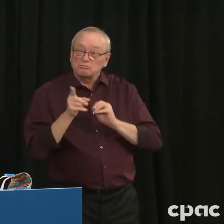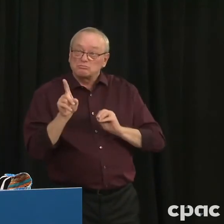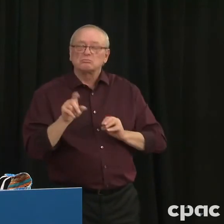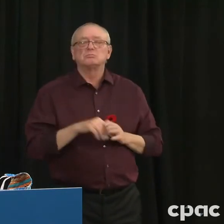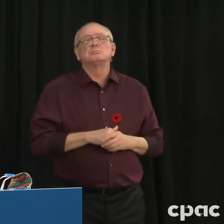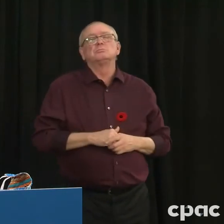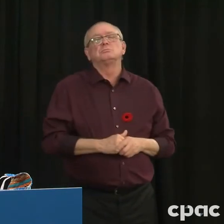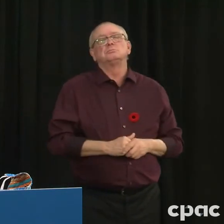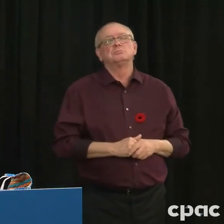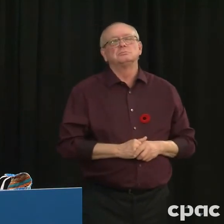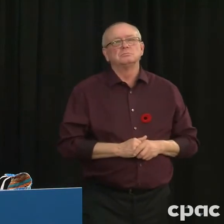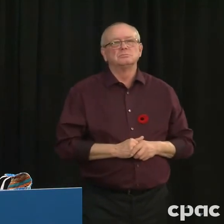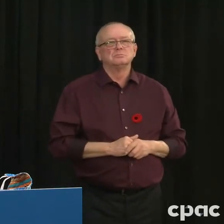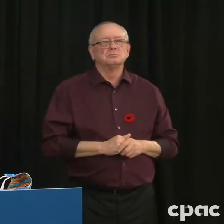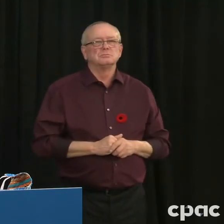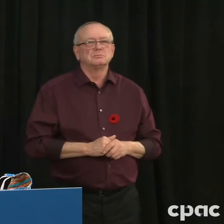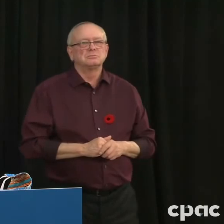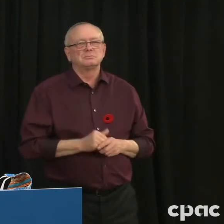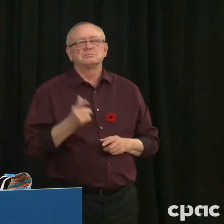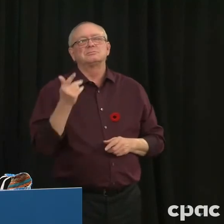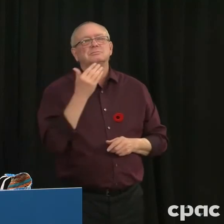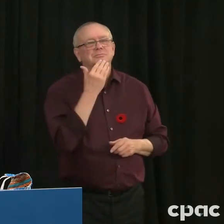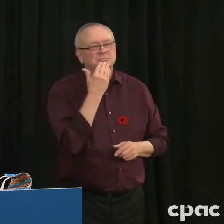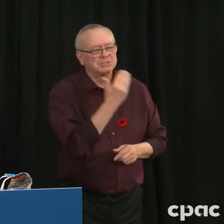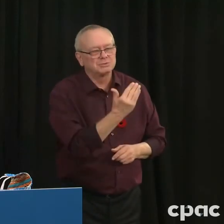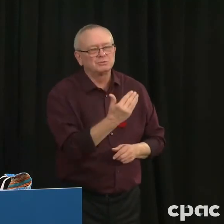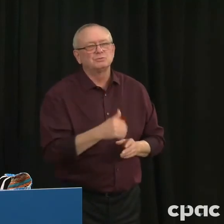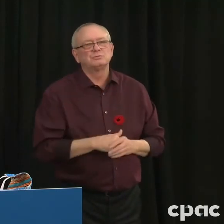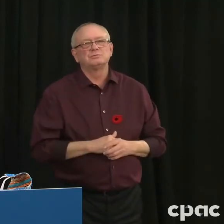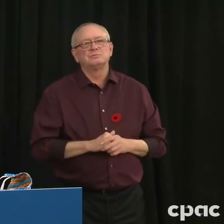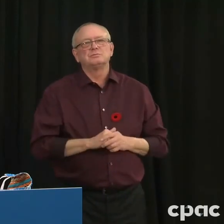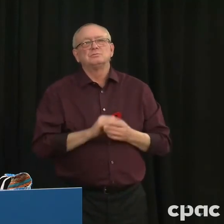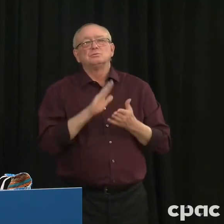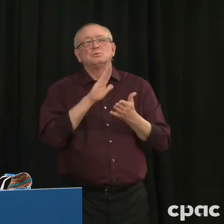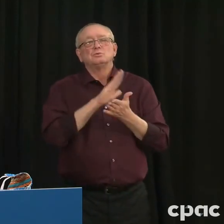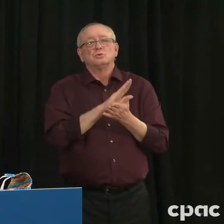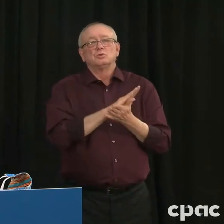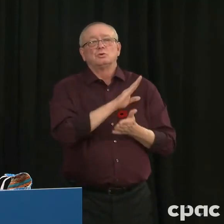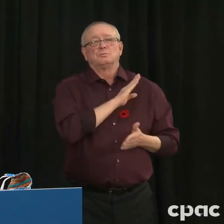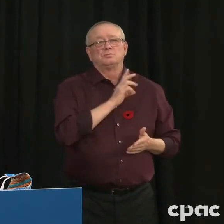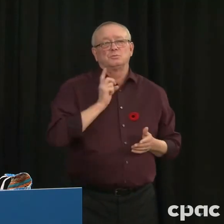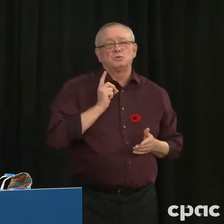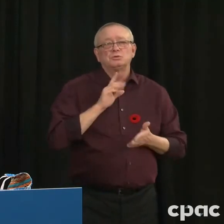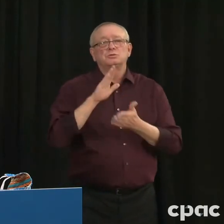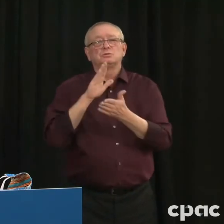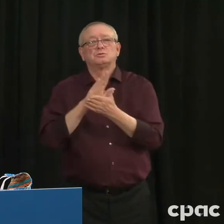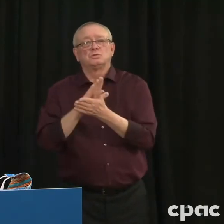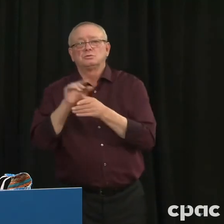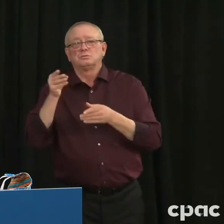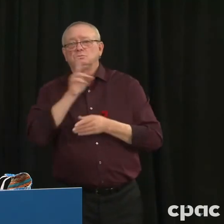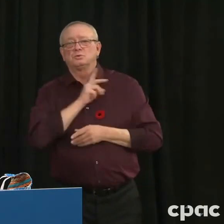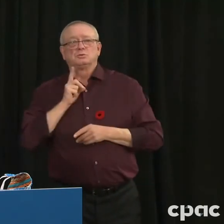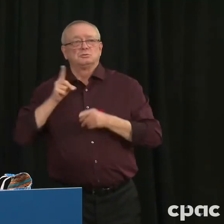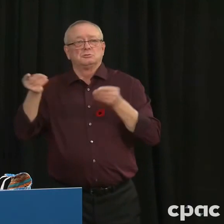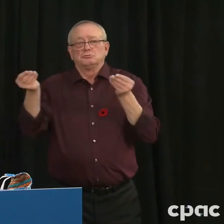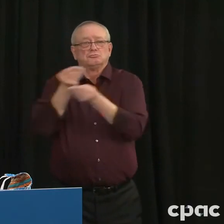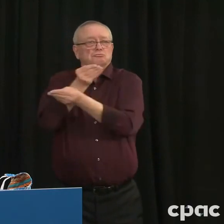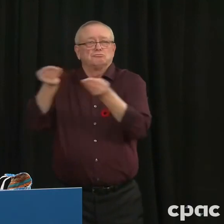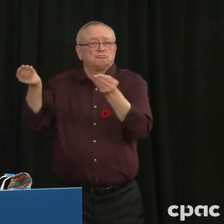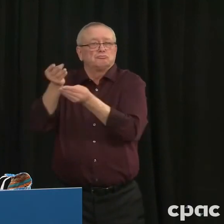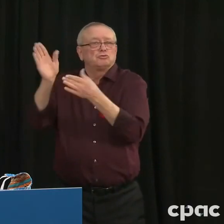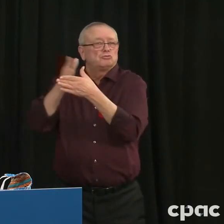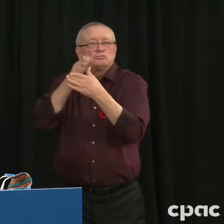Information that would be shared school board by school board would be information that would need to be released likely by